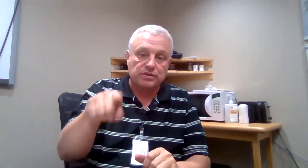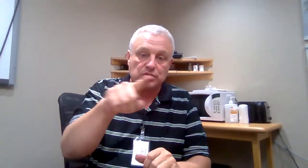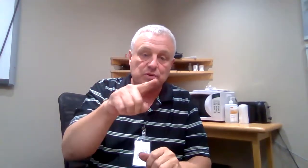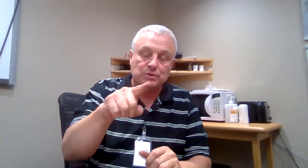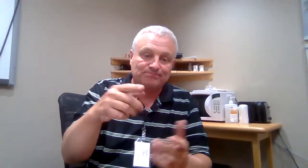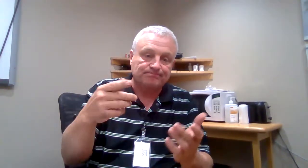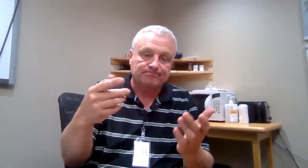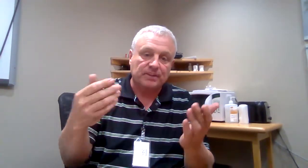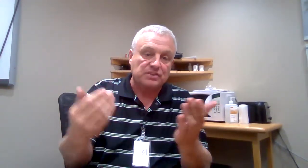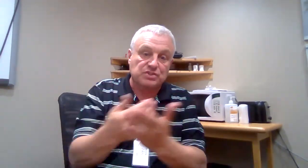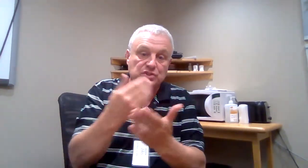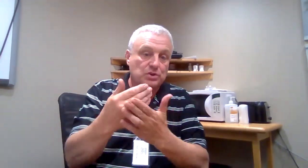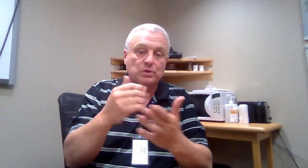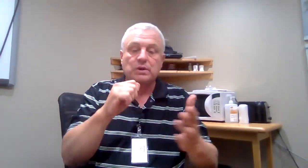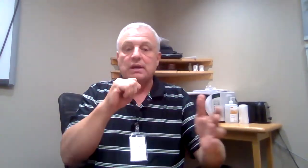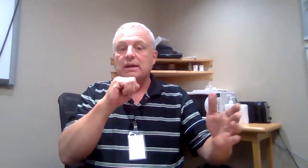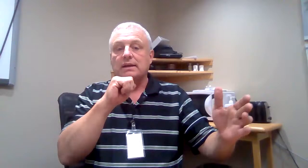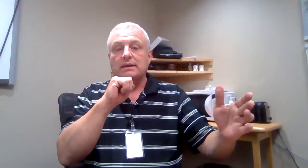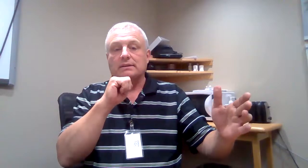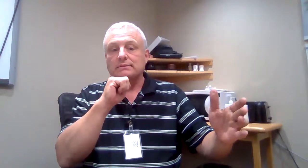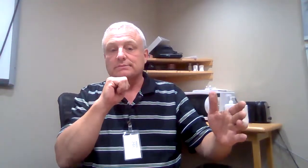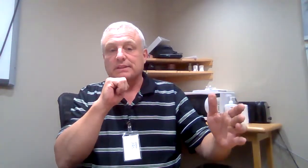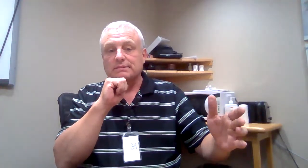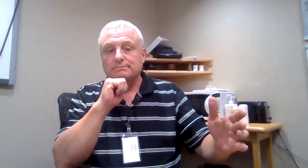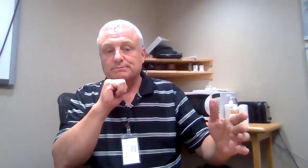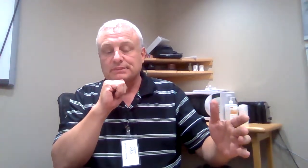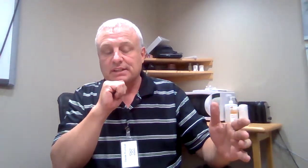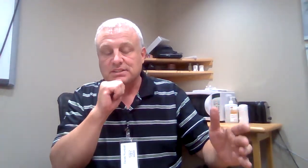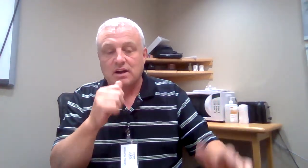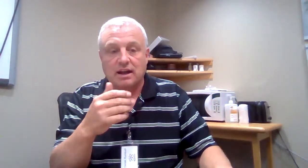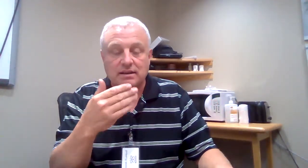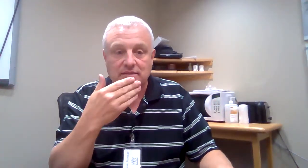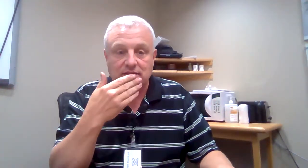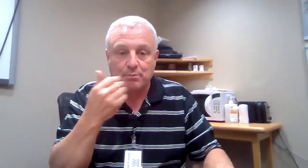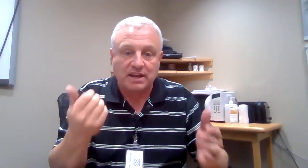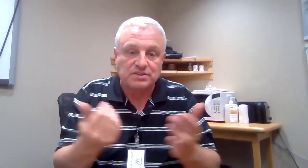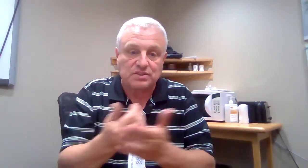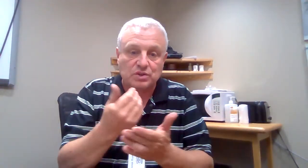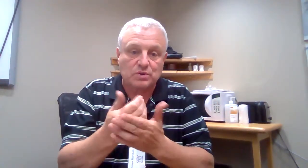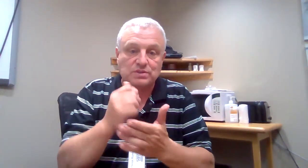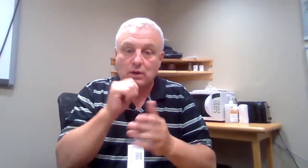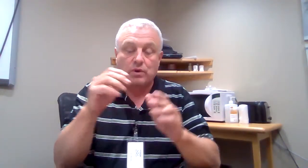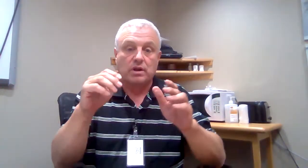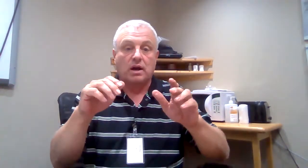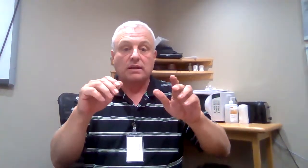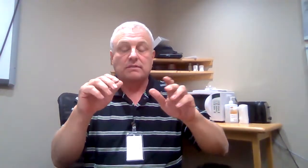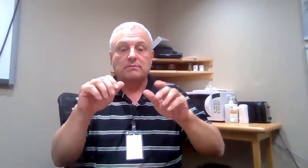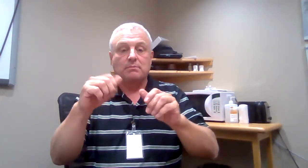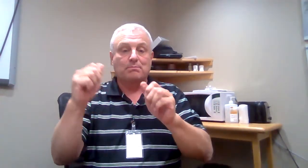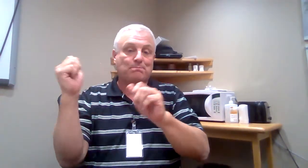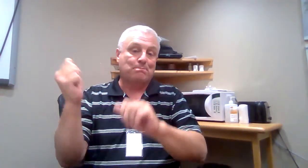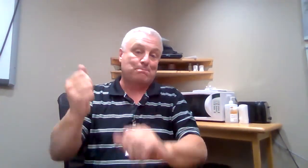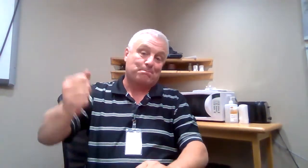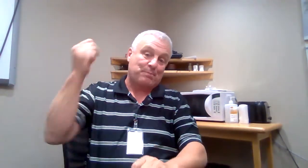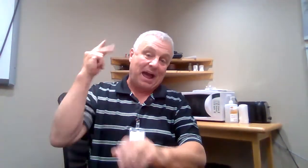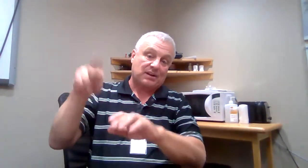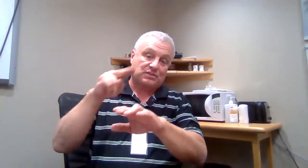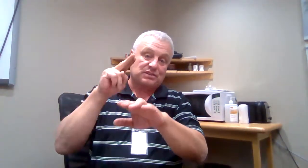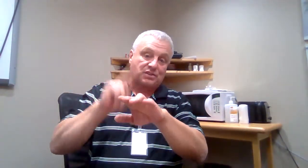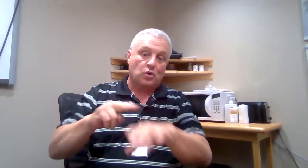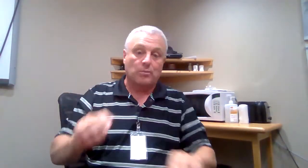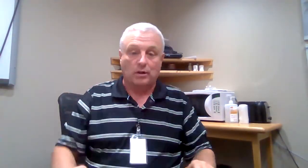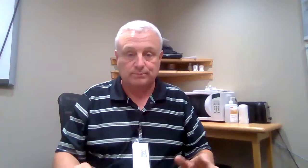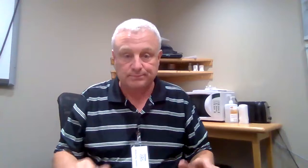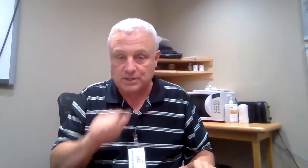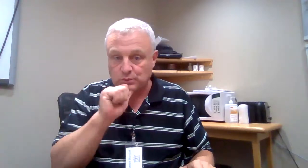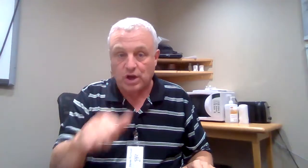sharing with you, it's new. It's not the best news that we're not back